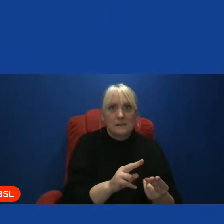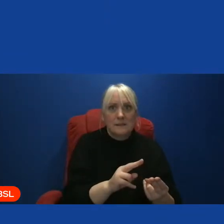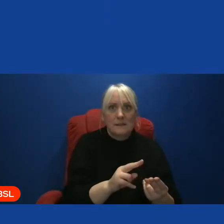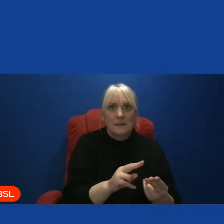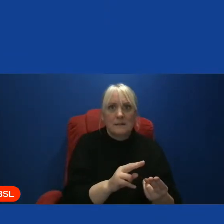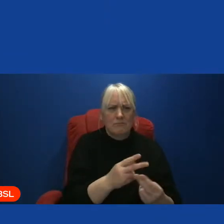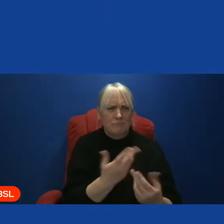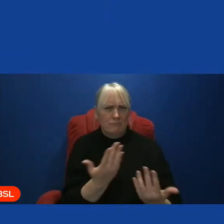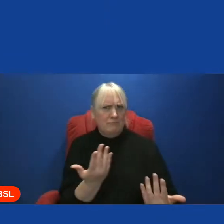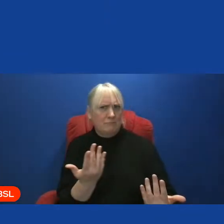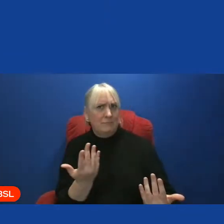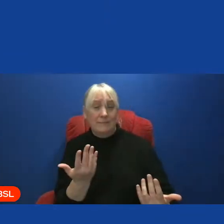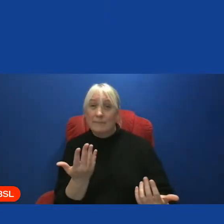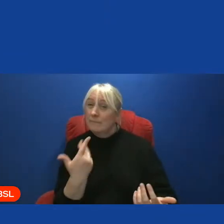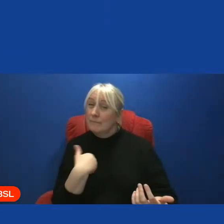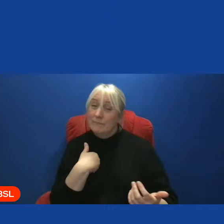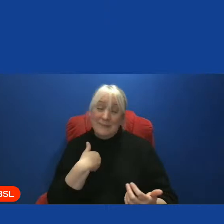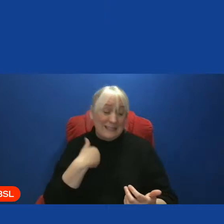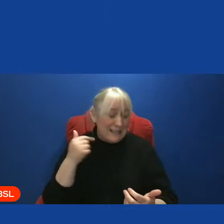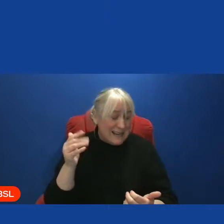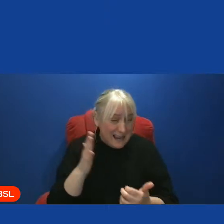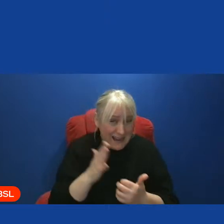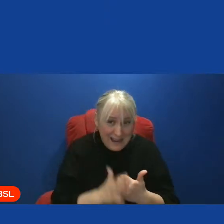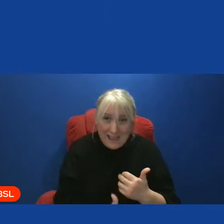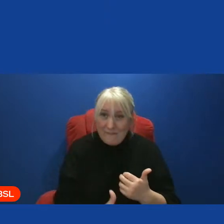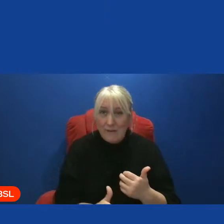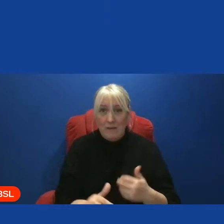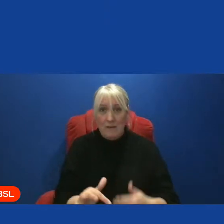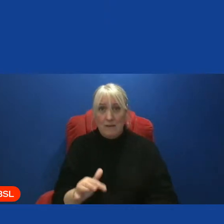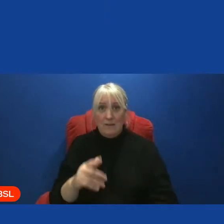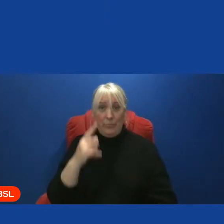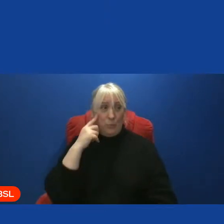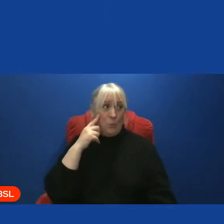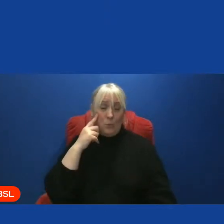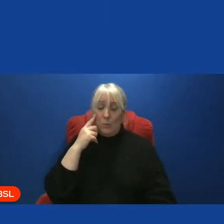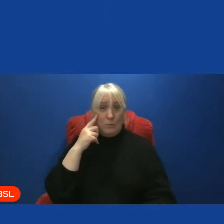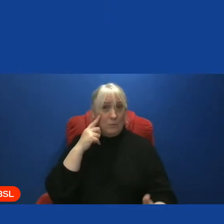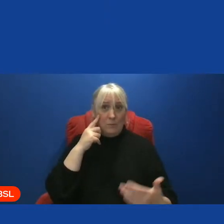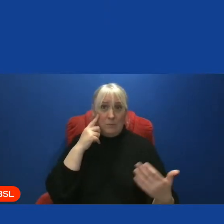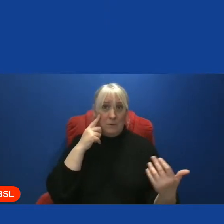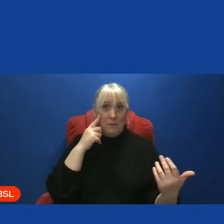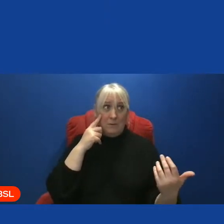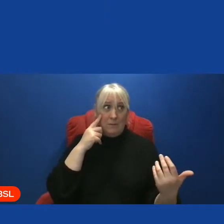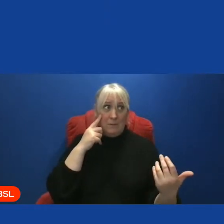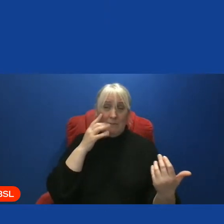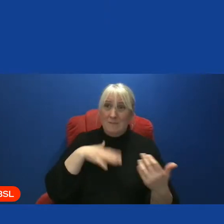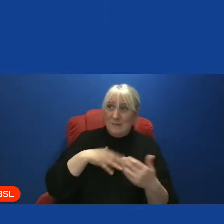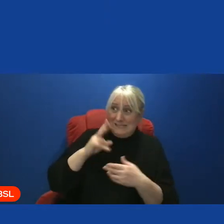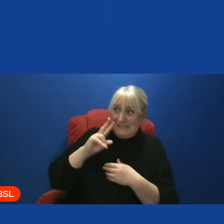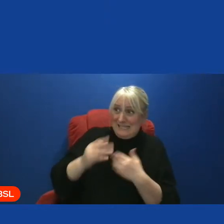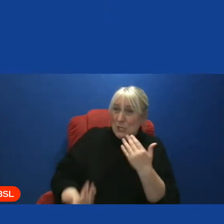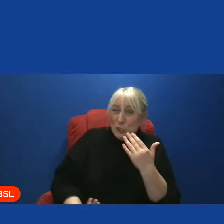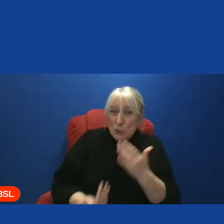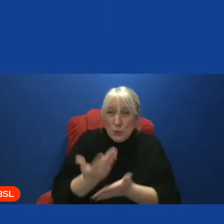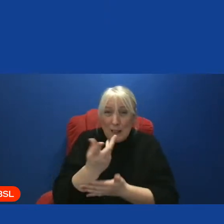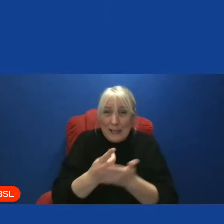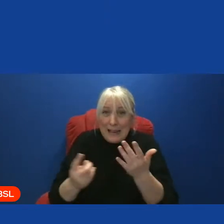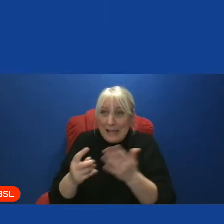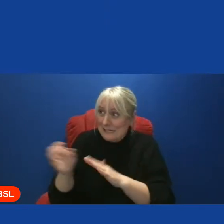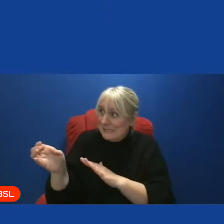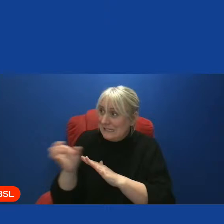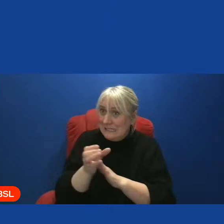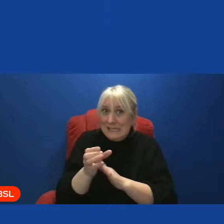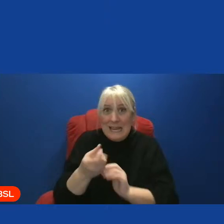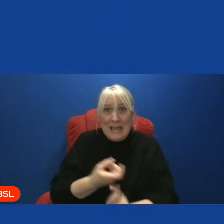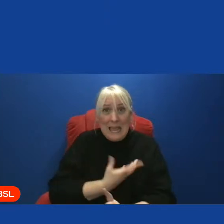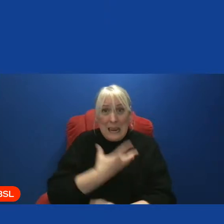never thought I'd see the day when a newly elected Labour government in